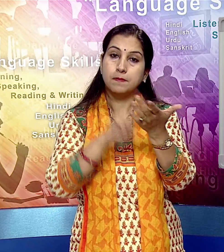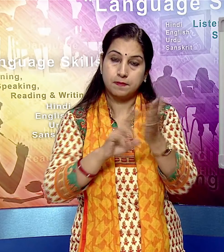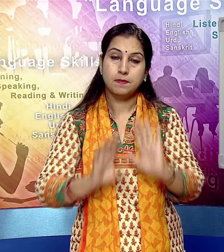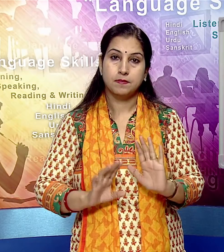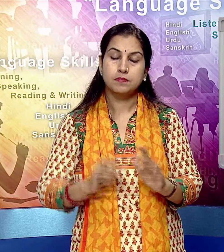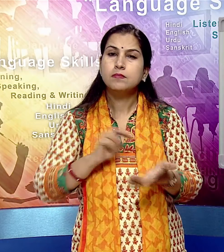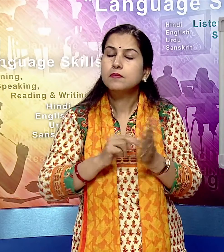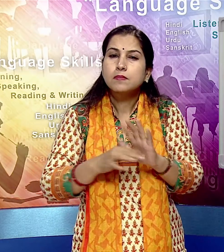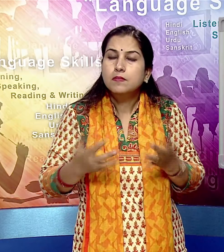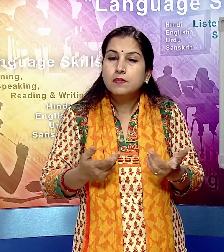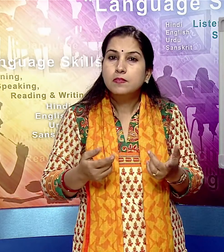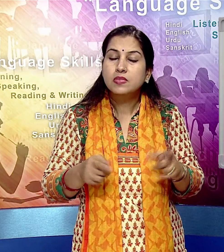Fermentation is a chemical process